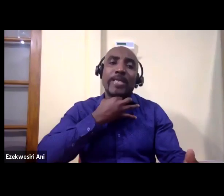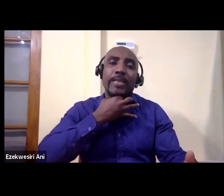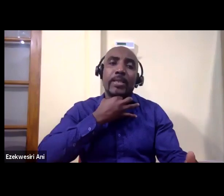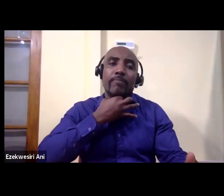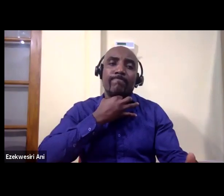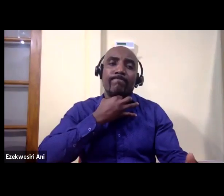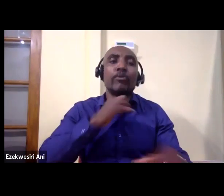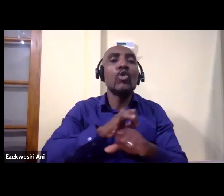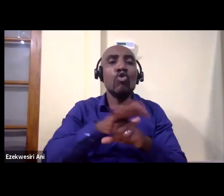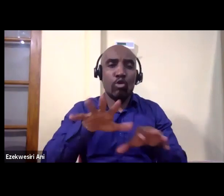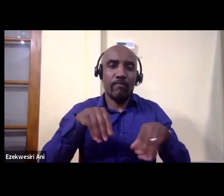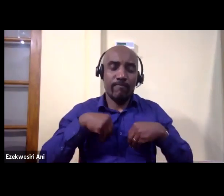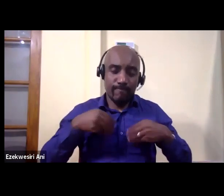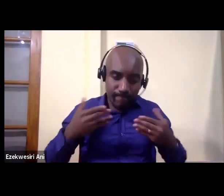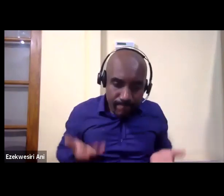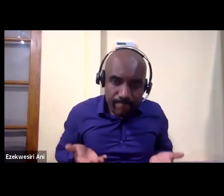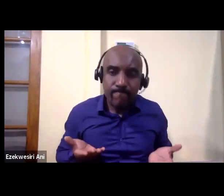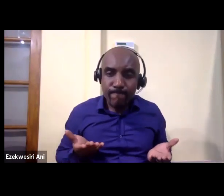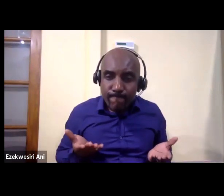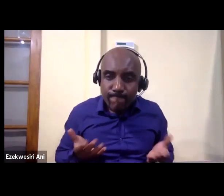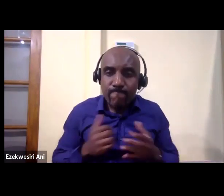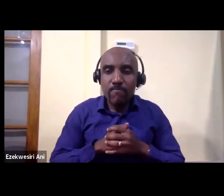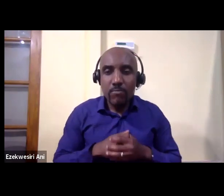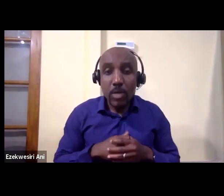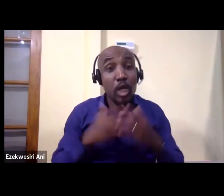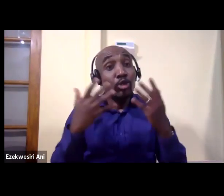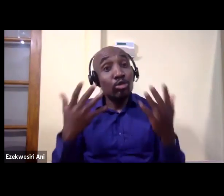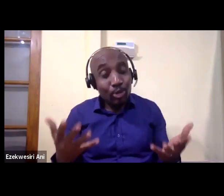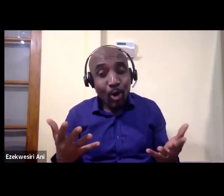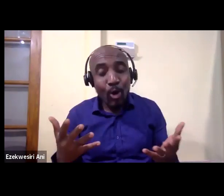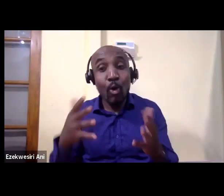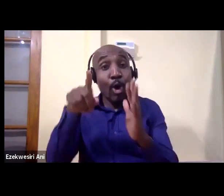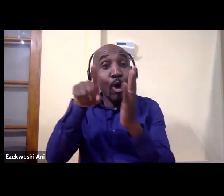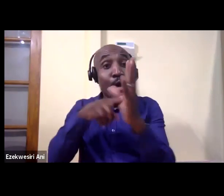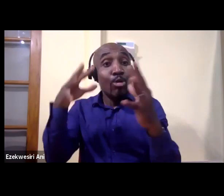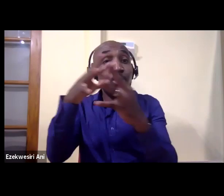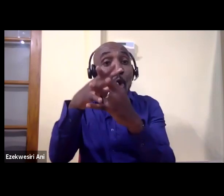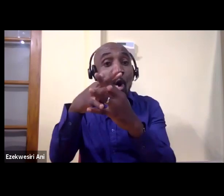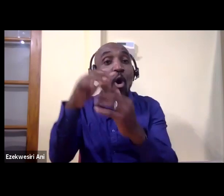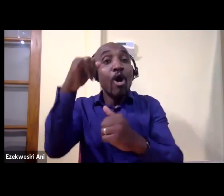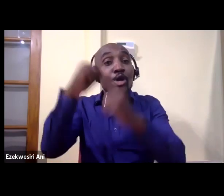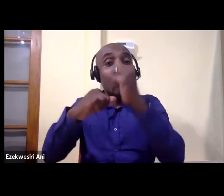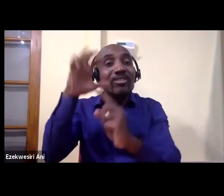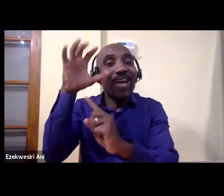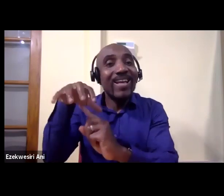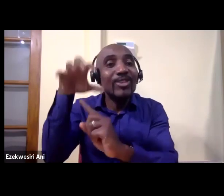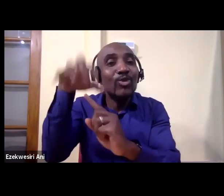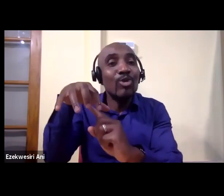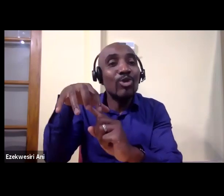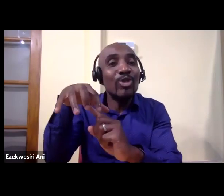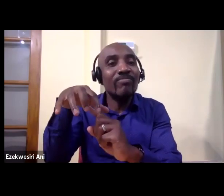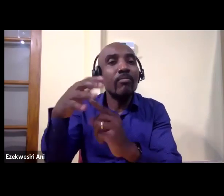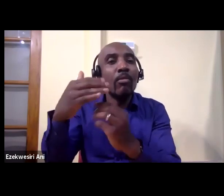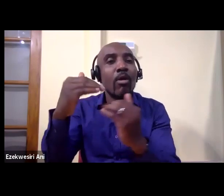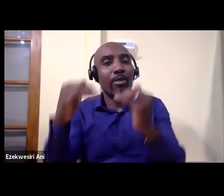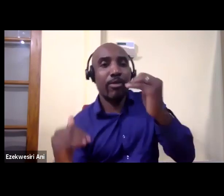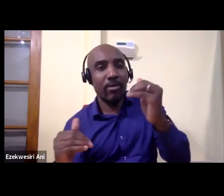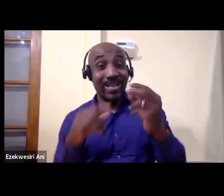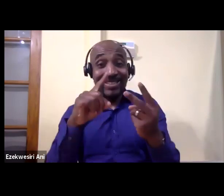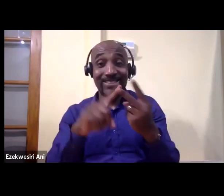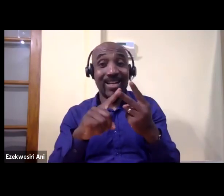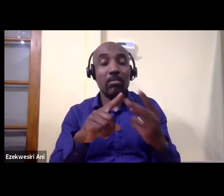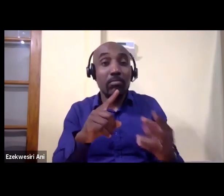disease. And so we don't just fall foul of the law of the land, we fall foul of the law of probabilities.